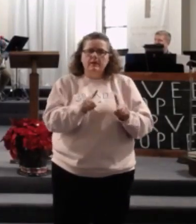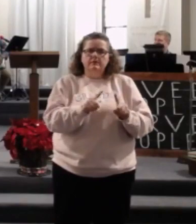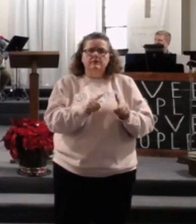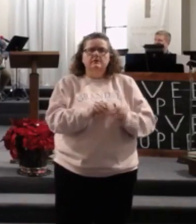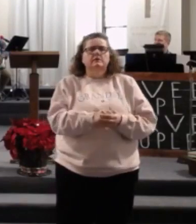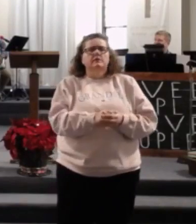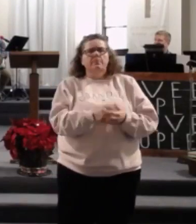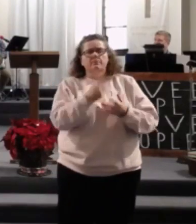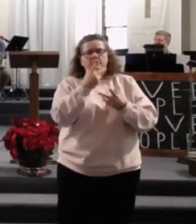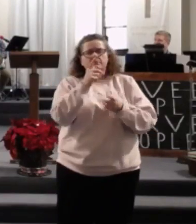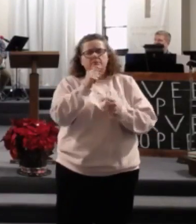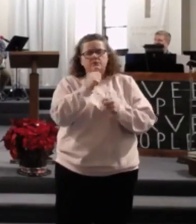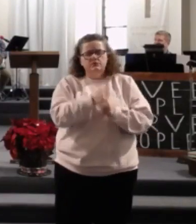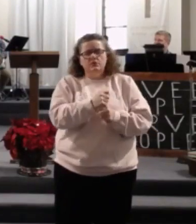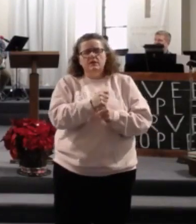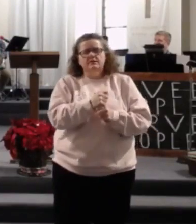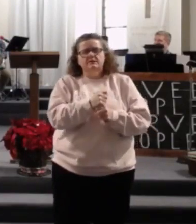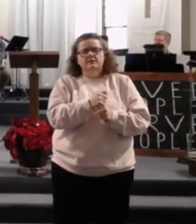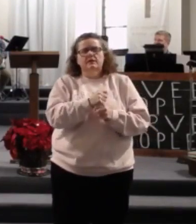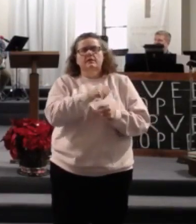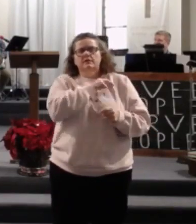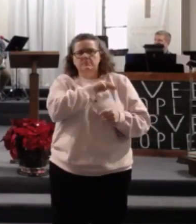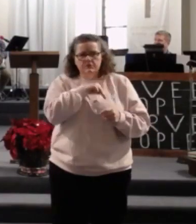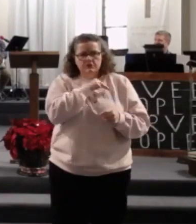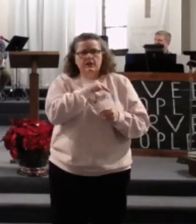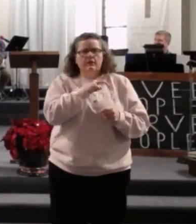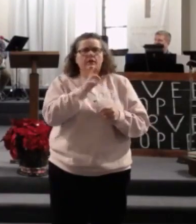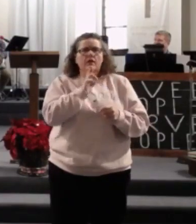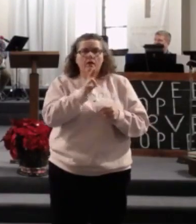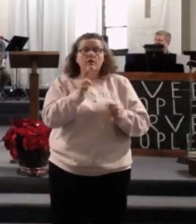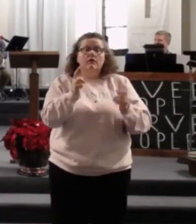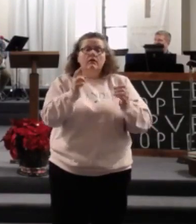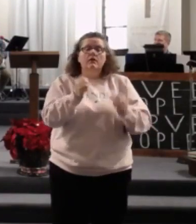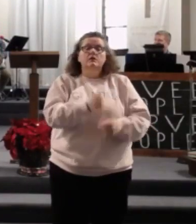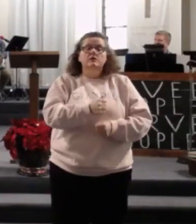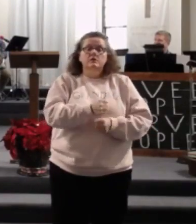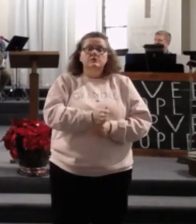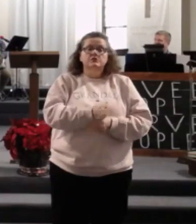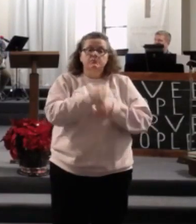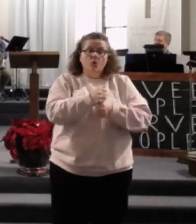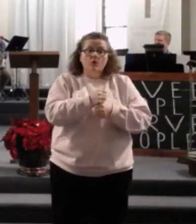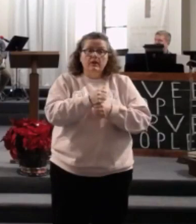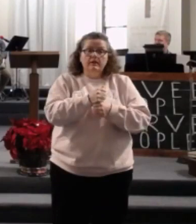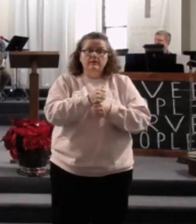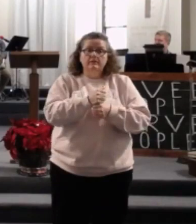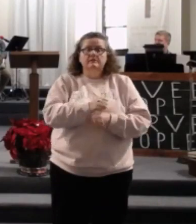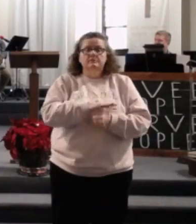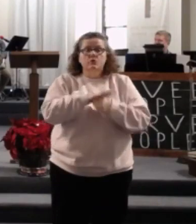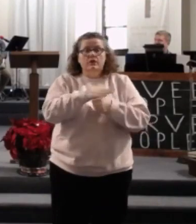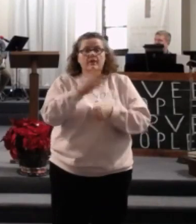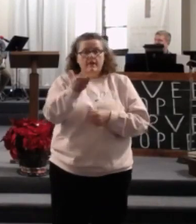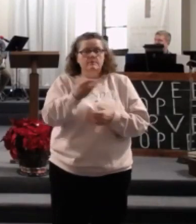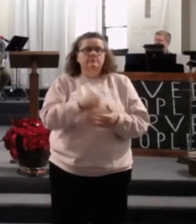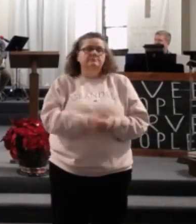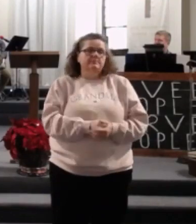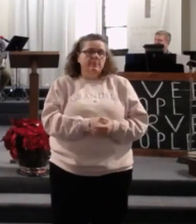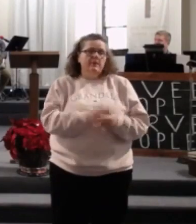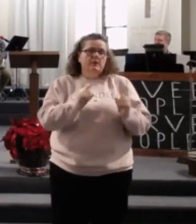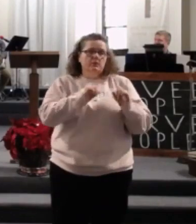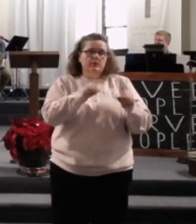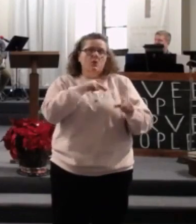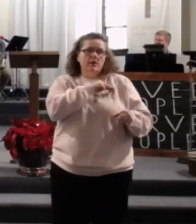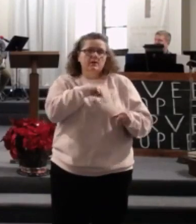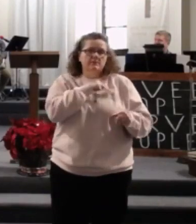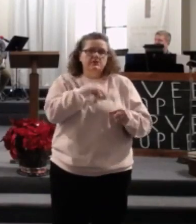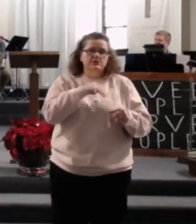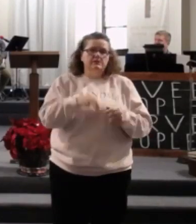But trust me, the missionaries are supporting them. Every time we've gone on a mission trip, we go someplace and we pay